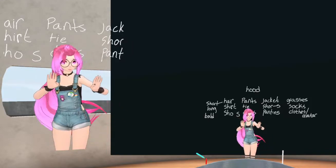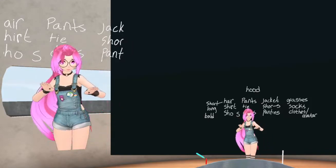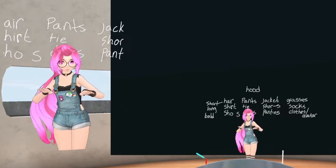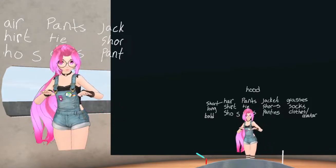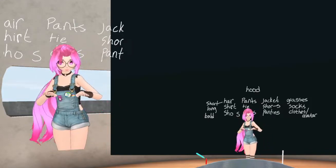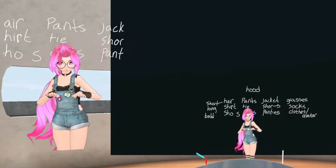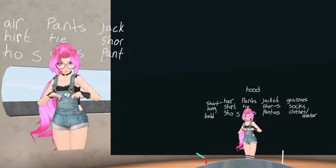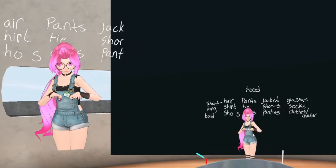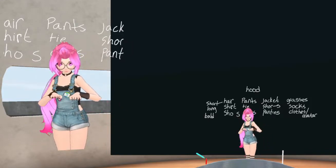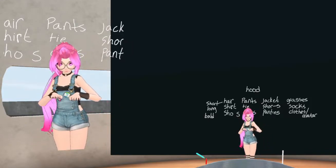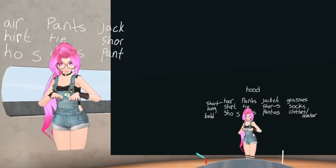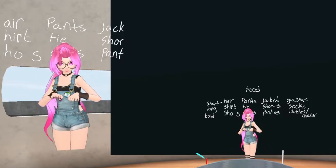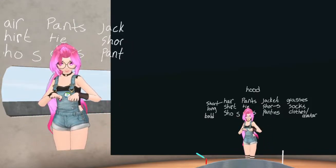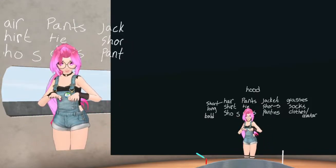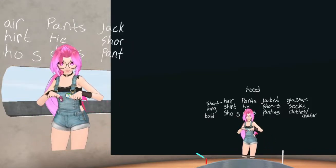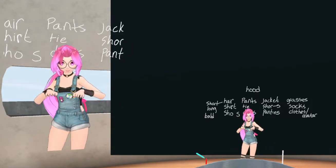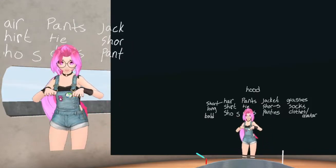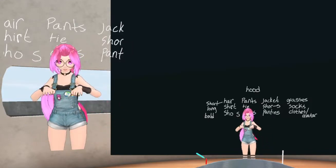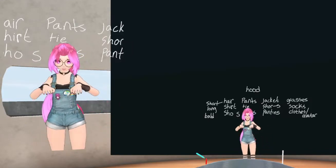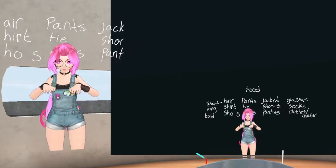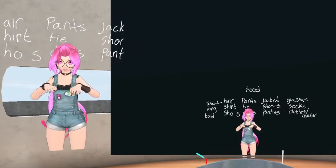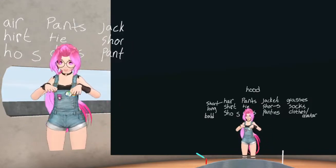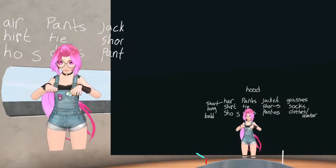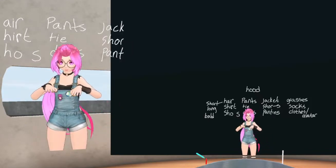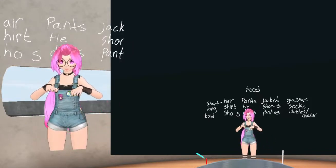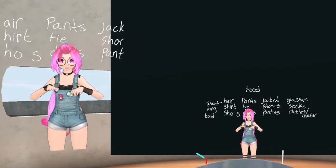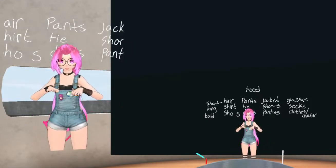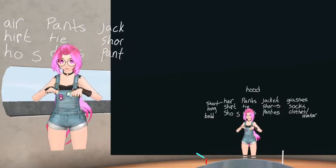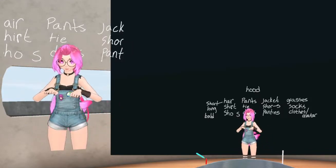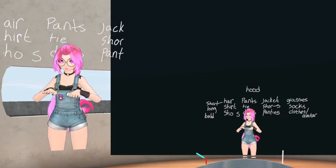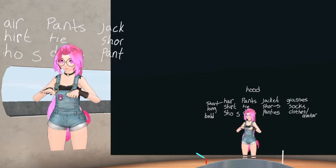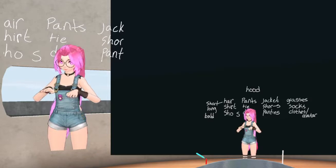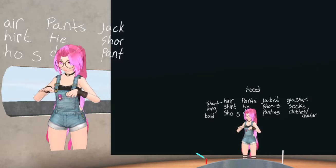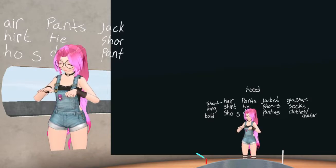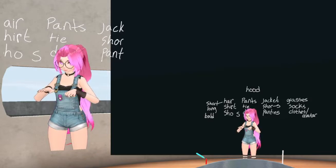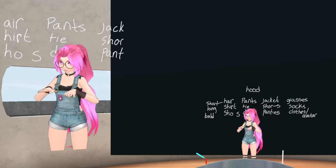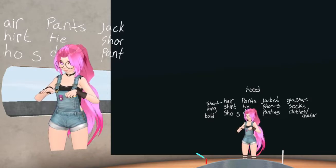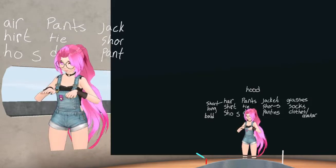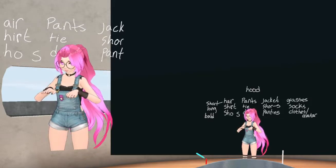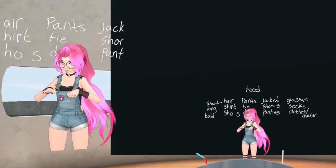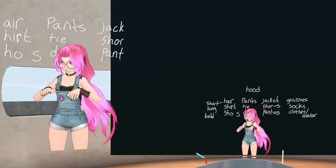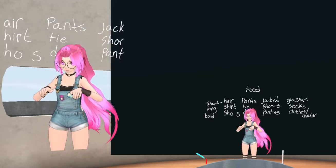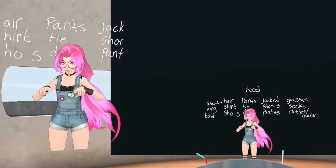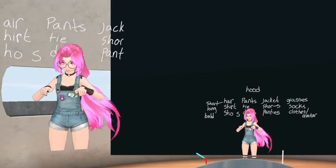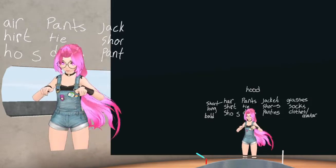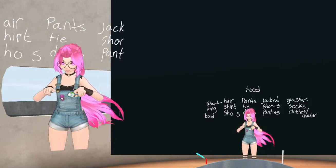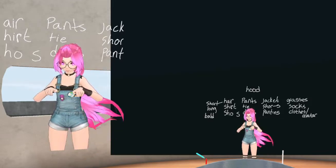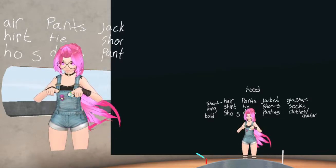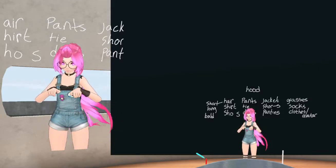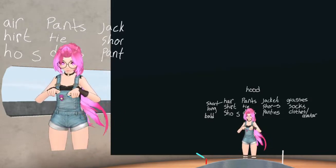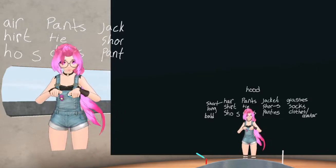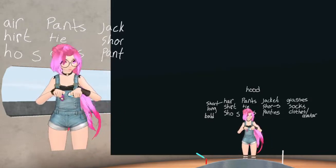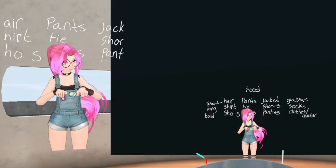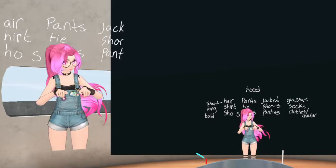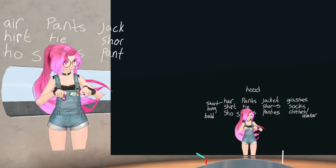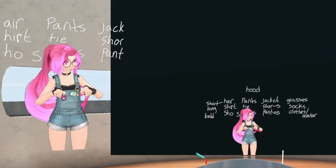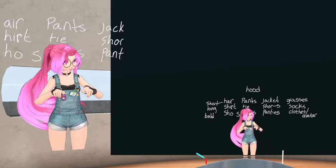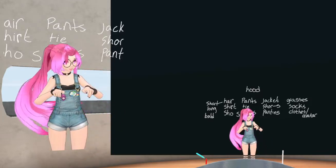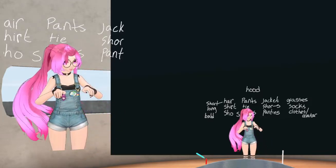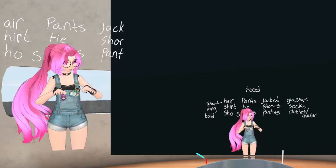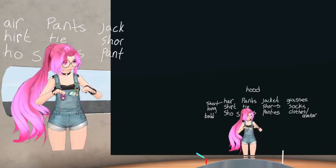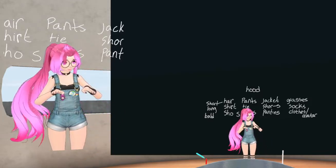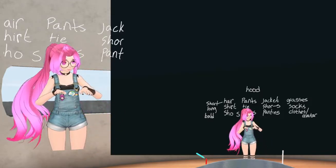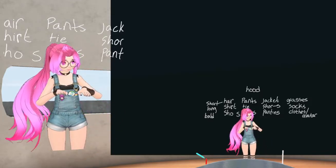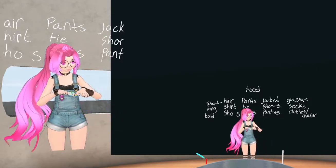boots. Make sure they're flat. Yeah, perfect. Yep. So shoes